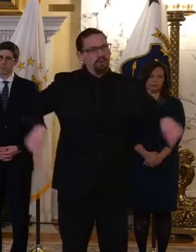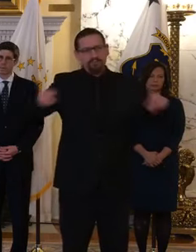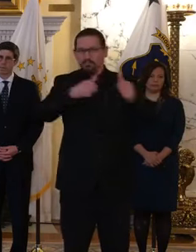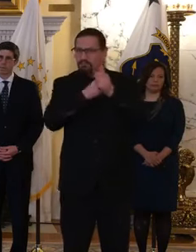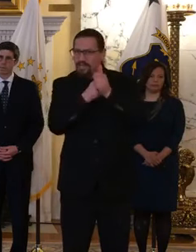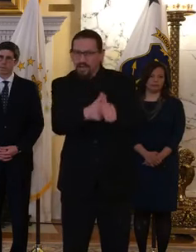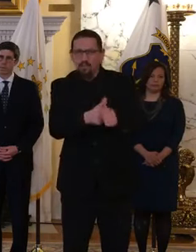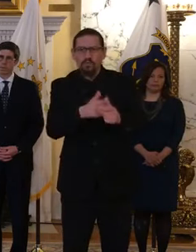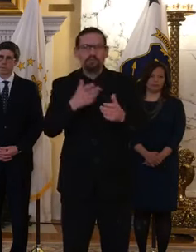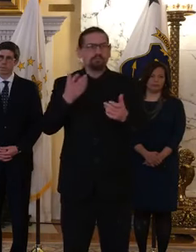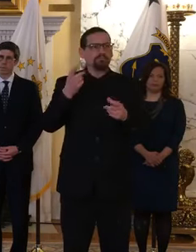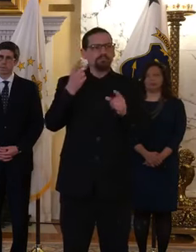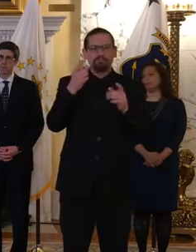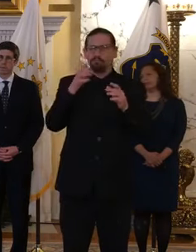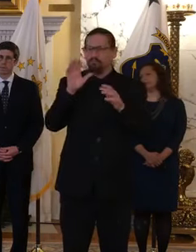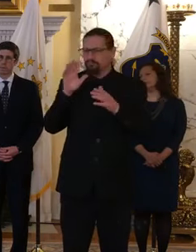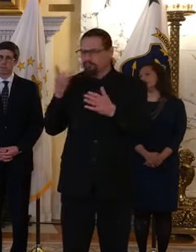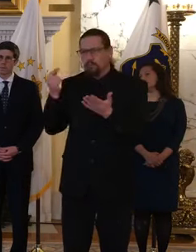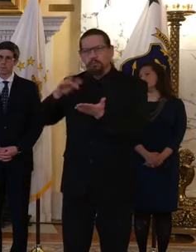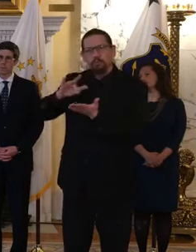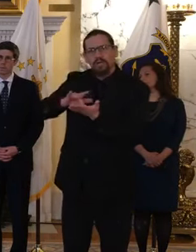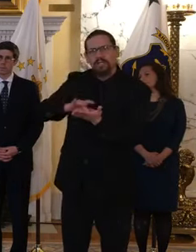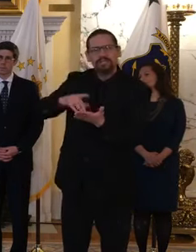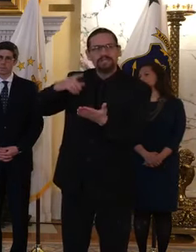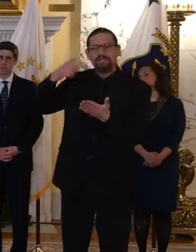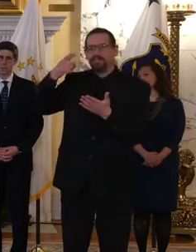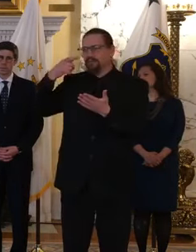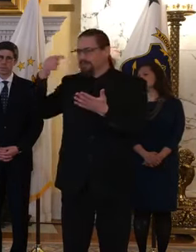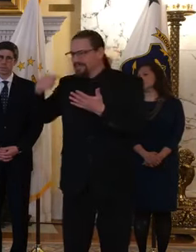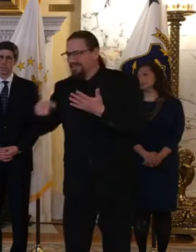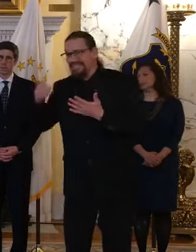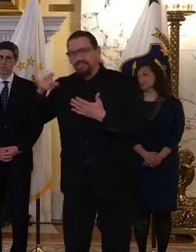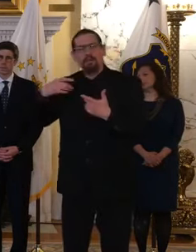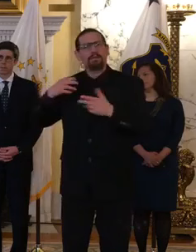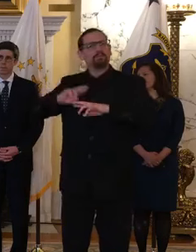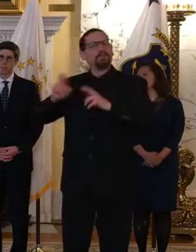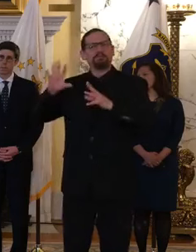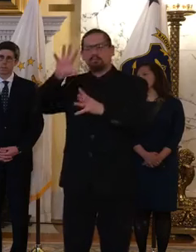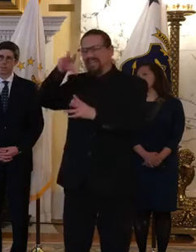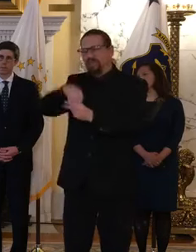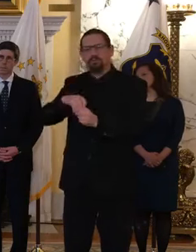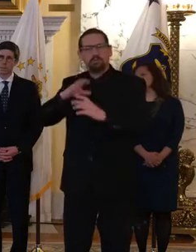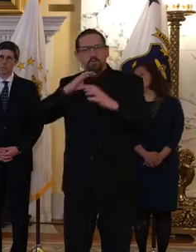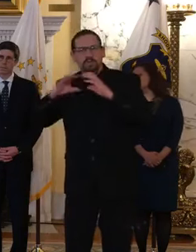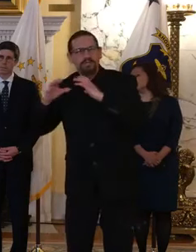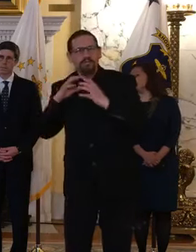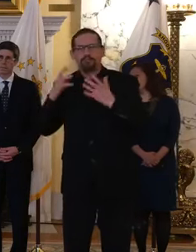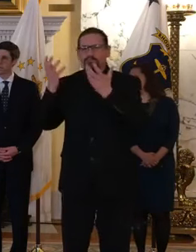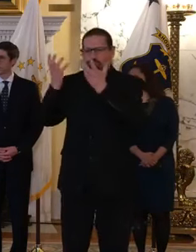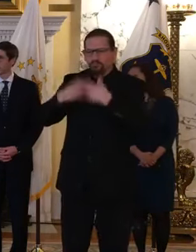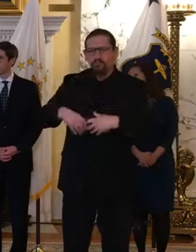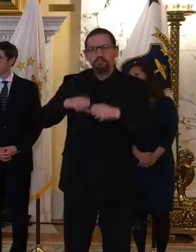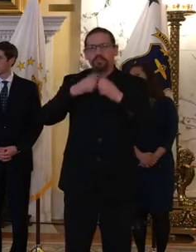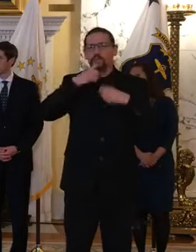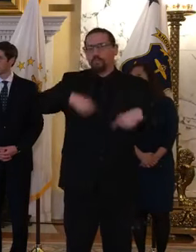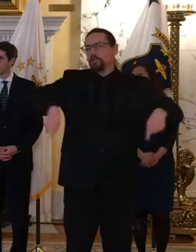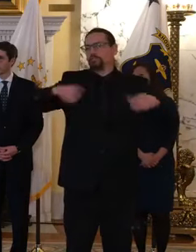directives that we're doing so that people where our healthcare system is able to